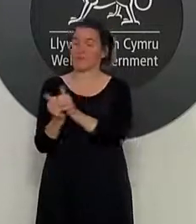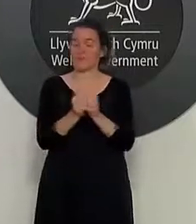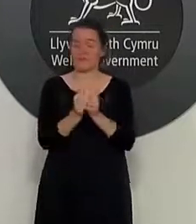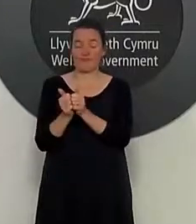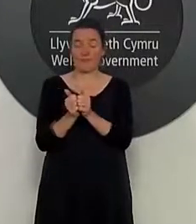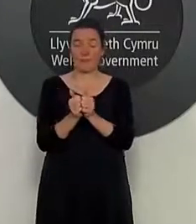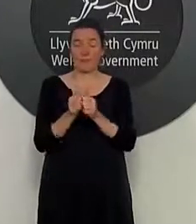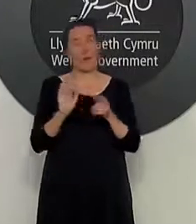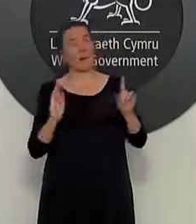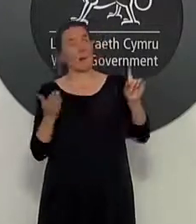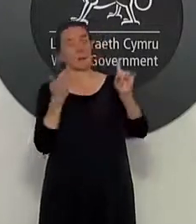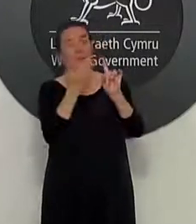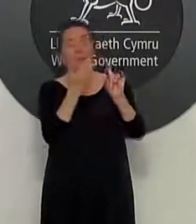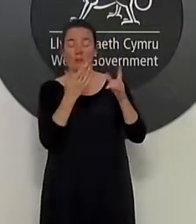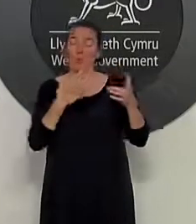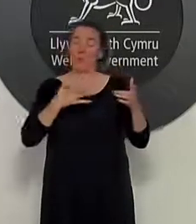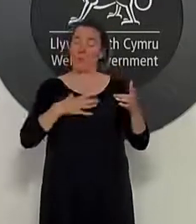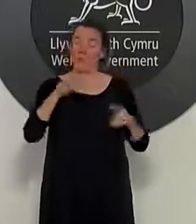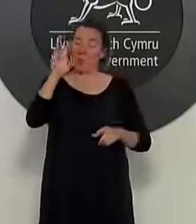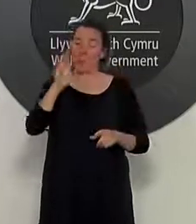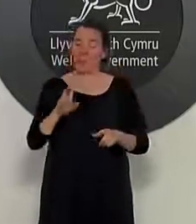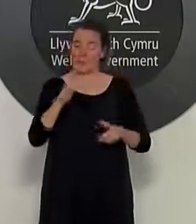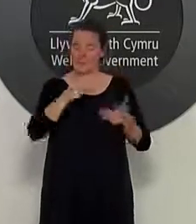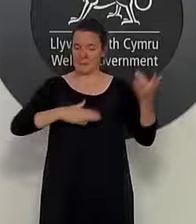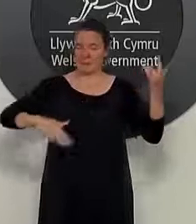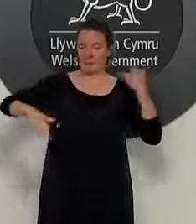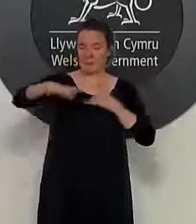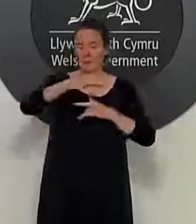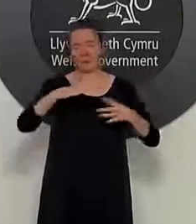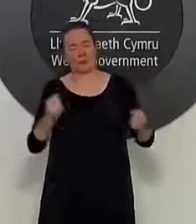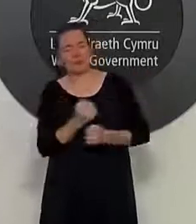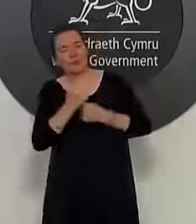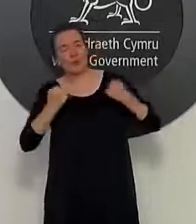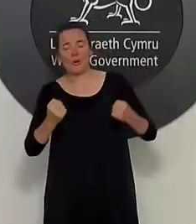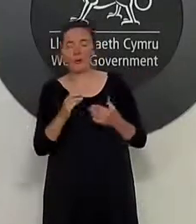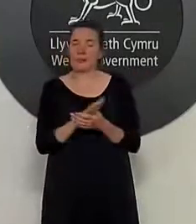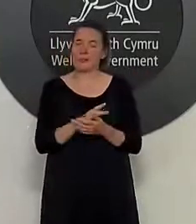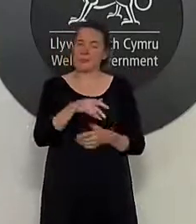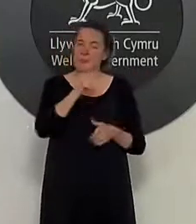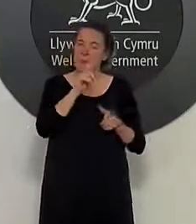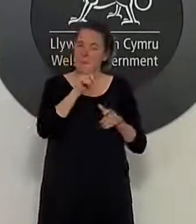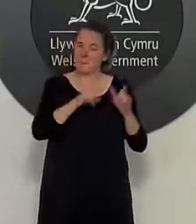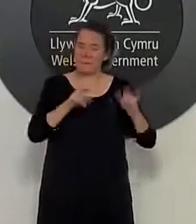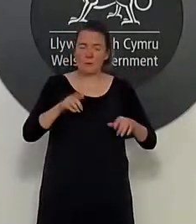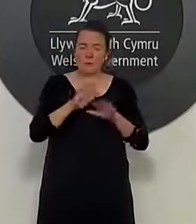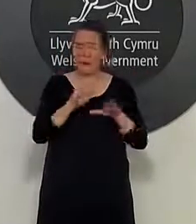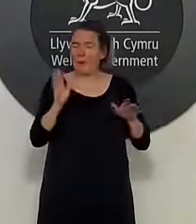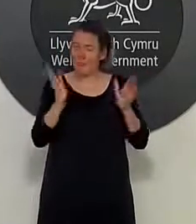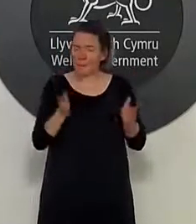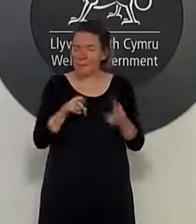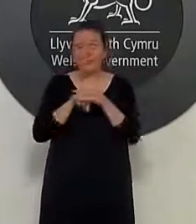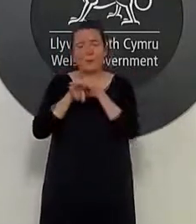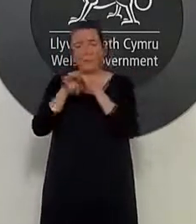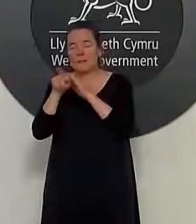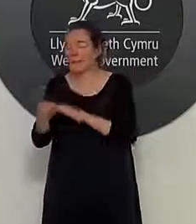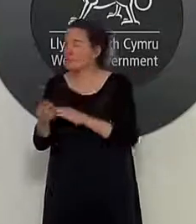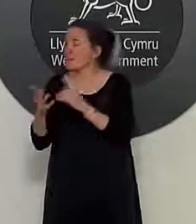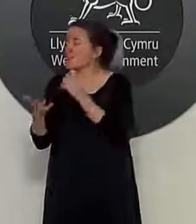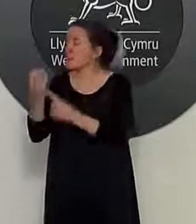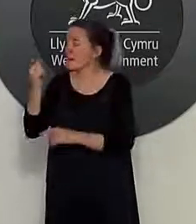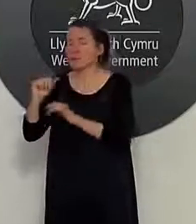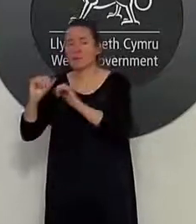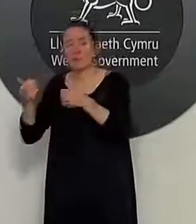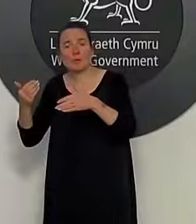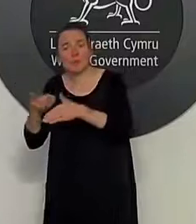be a nation of thriving communities, a country where people do not have to leave in order to find good and rewarding